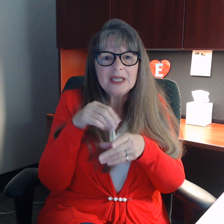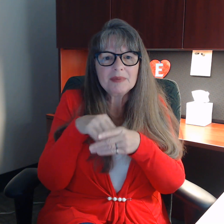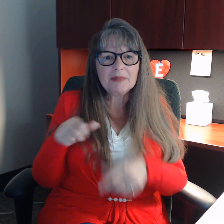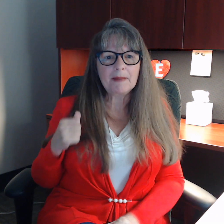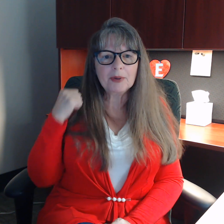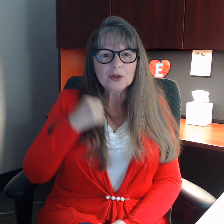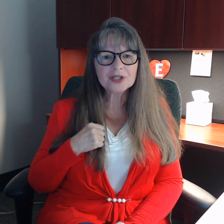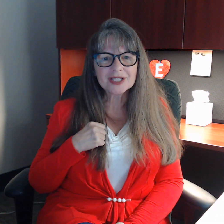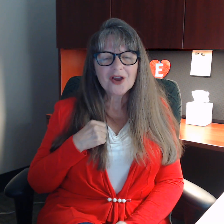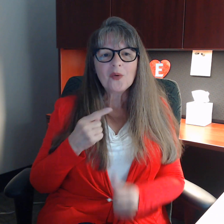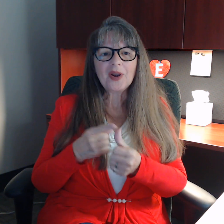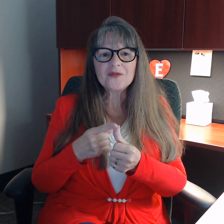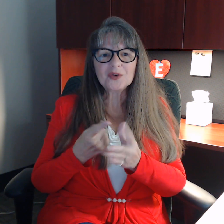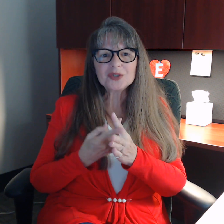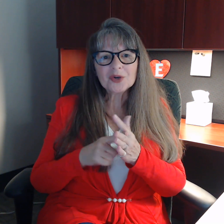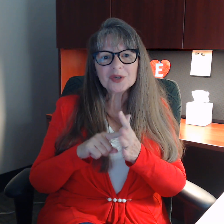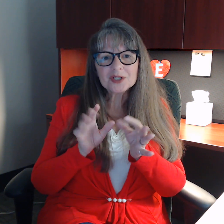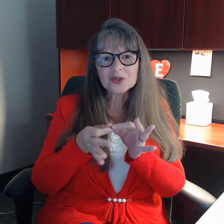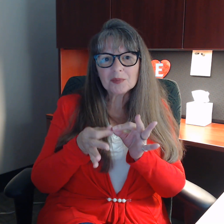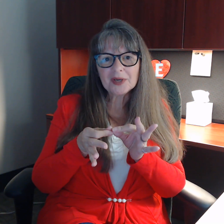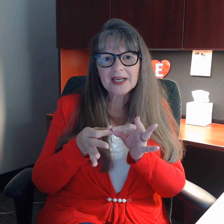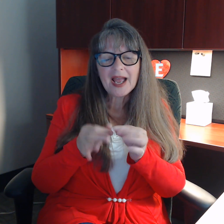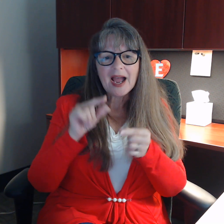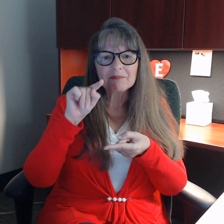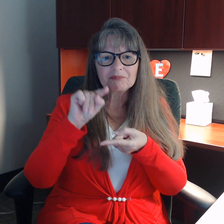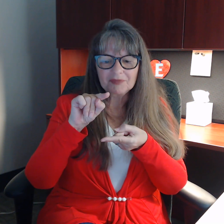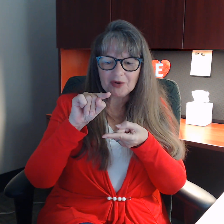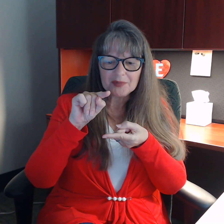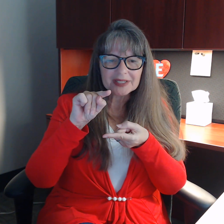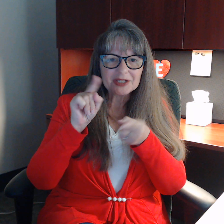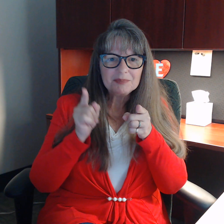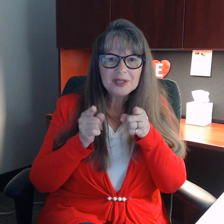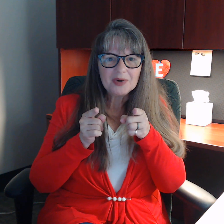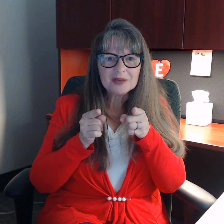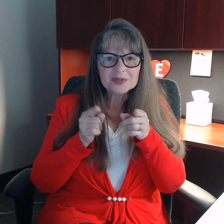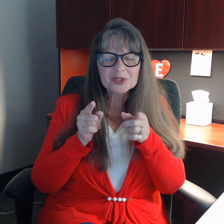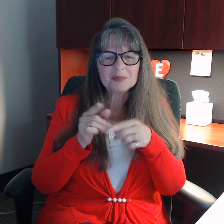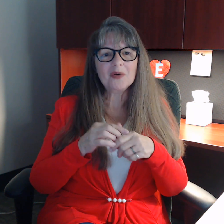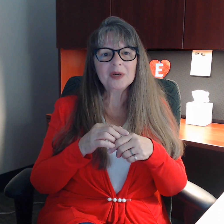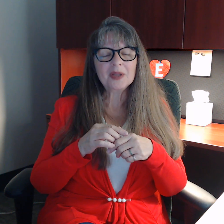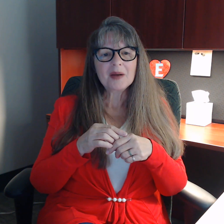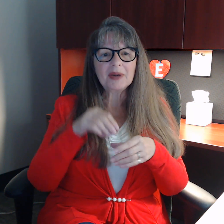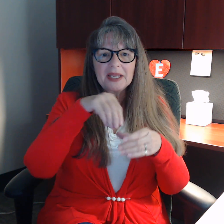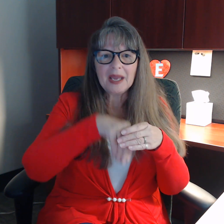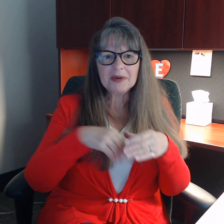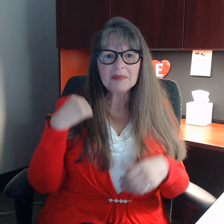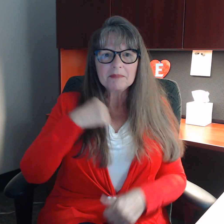in my purse when I first started interpreting. It was a little bitty one. It was a small one, but I kept it in my purse.